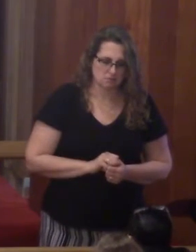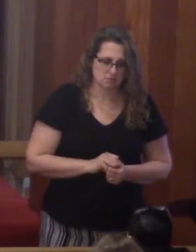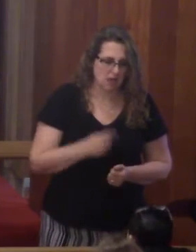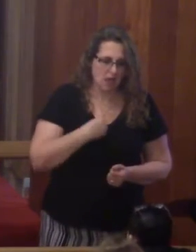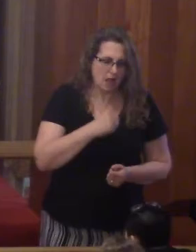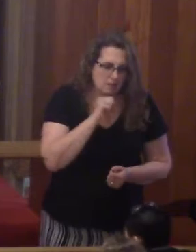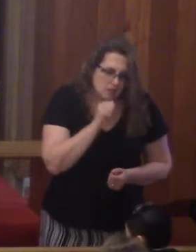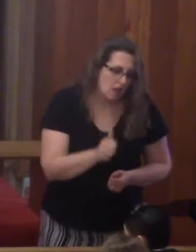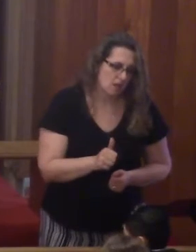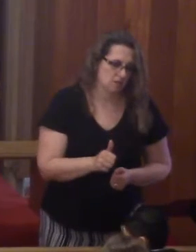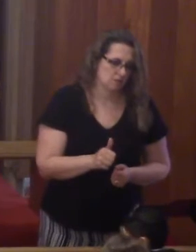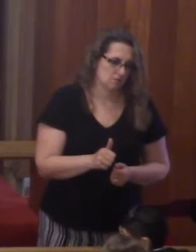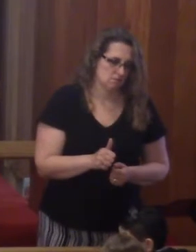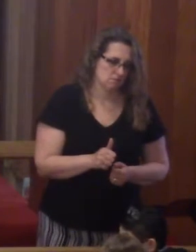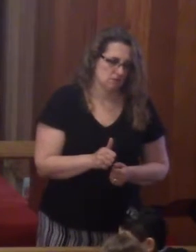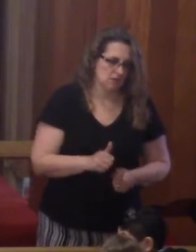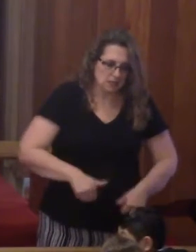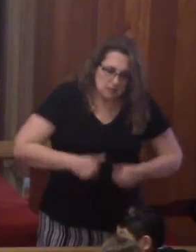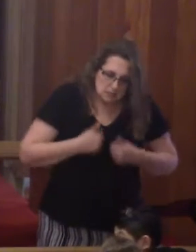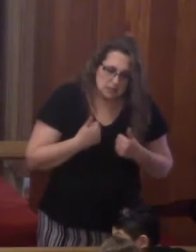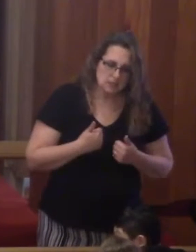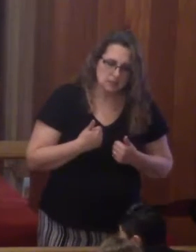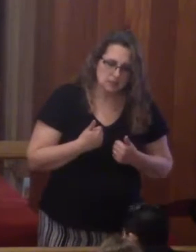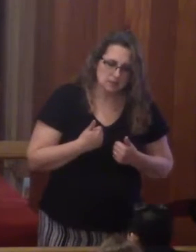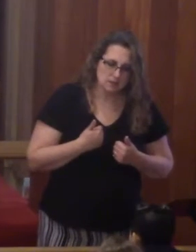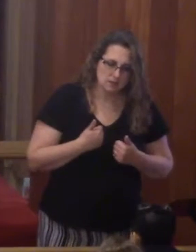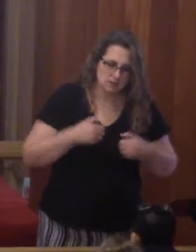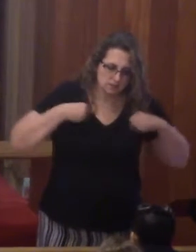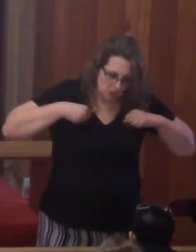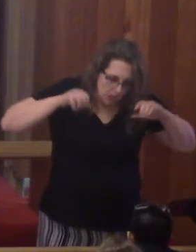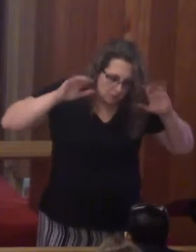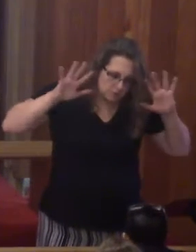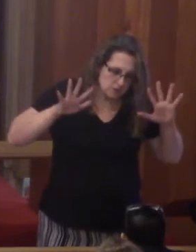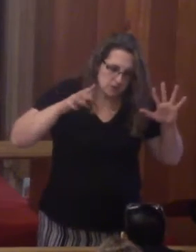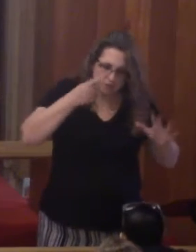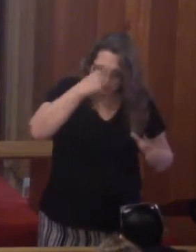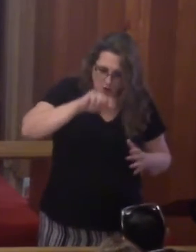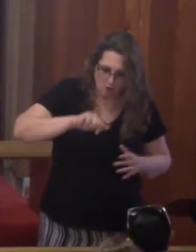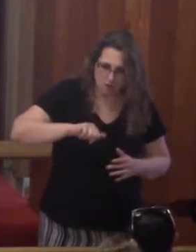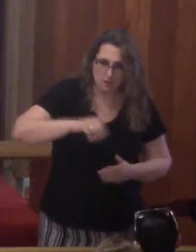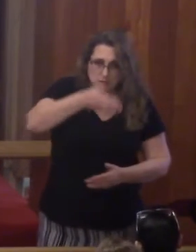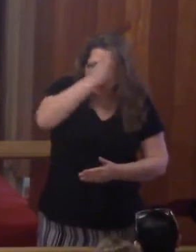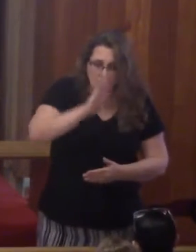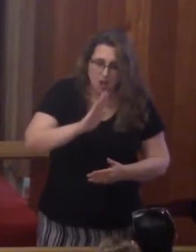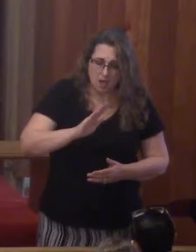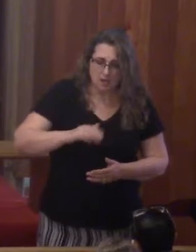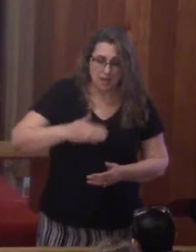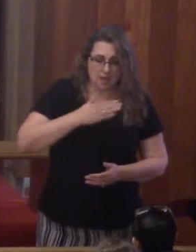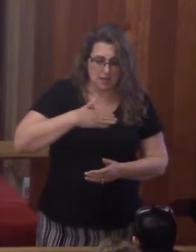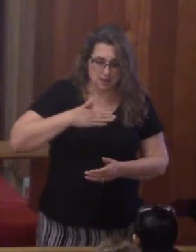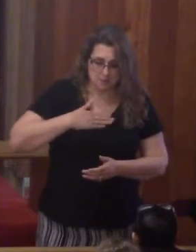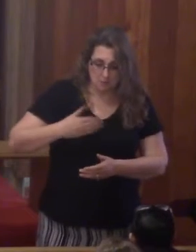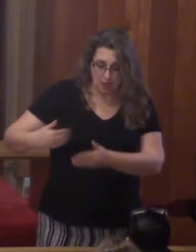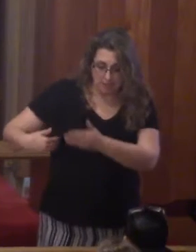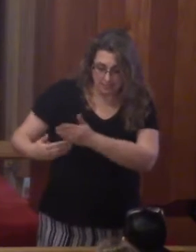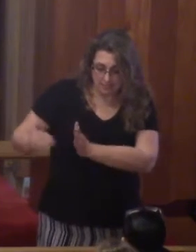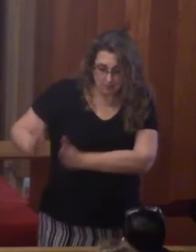I have not lived sacrificially with God and my neighbor.